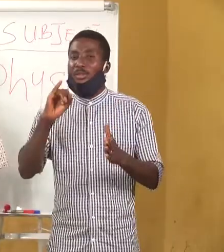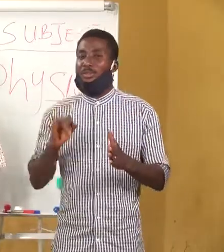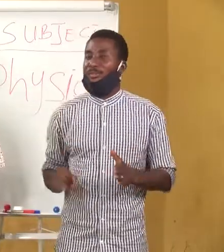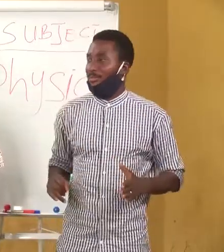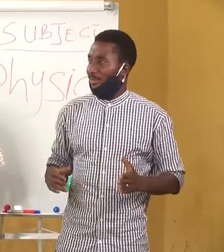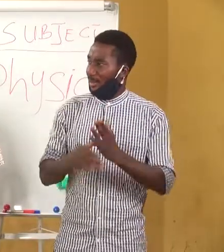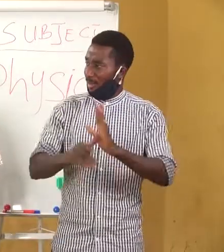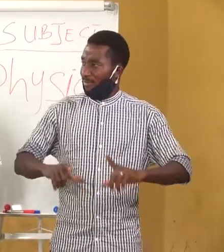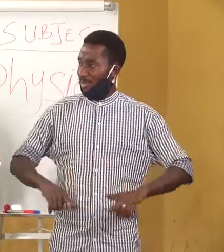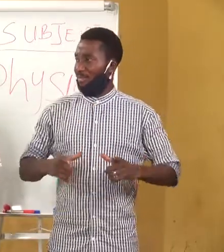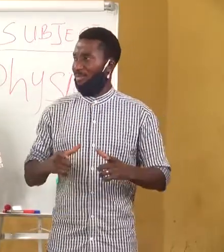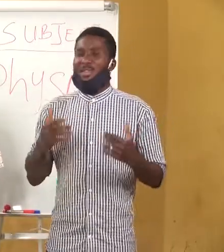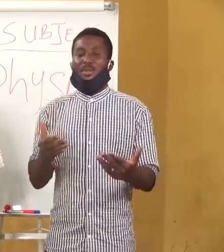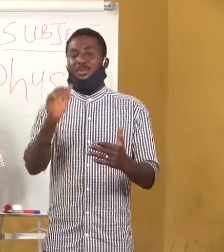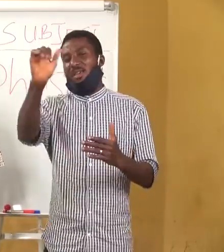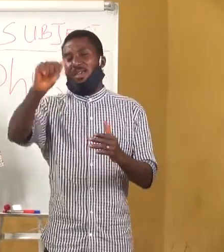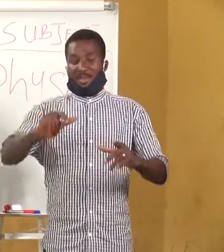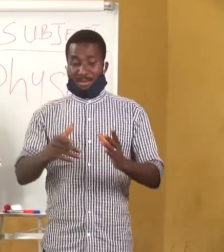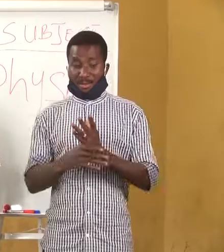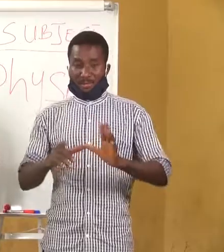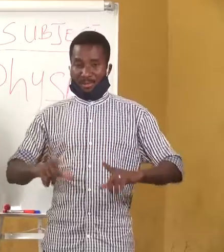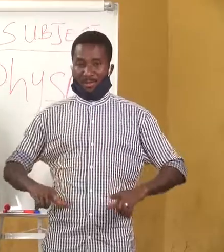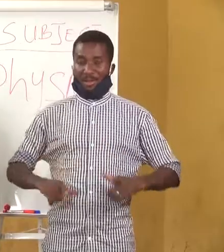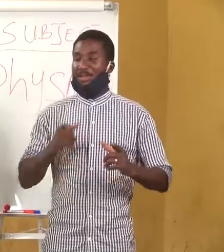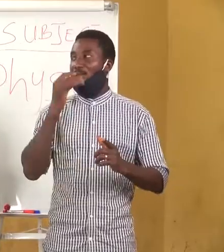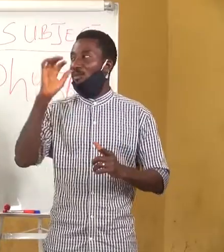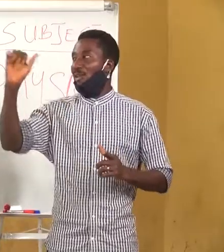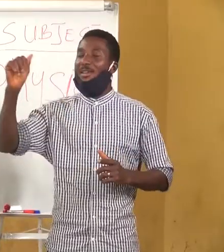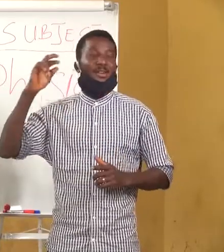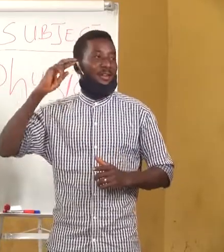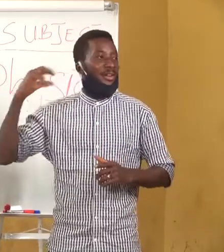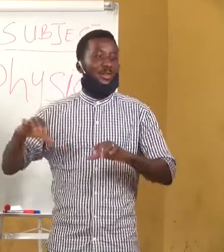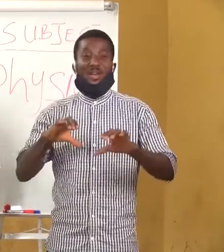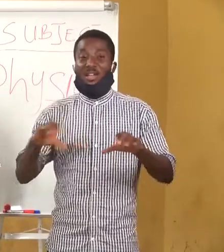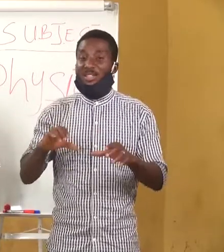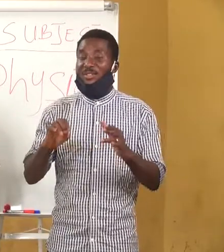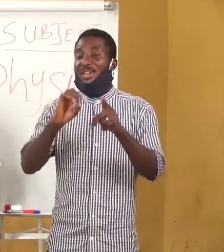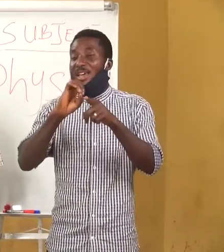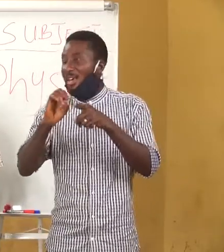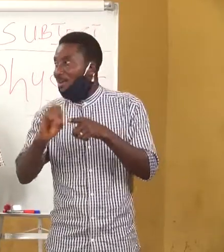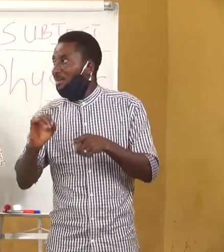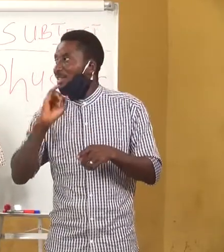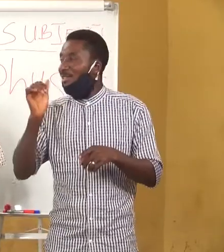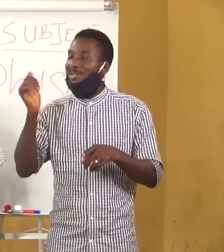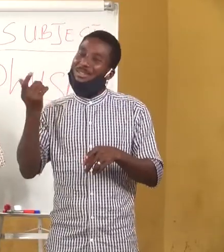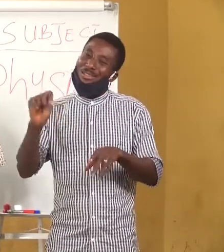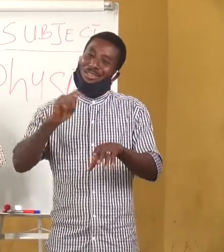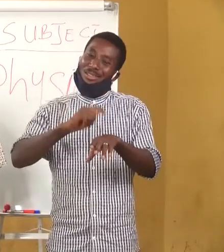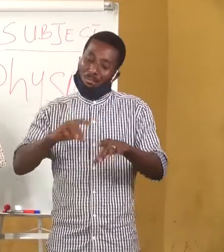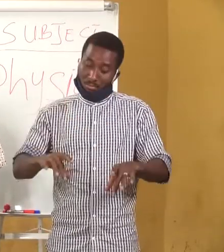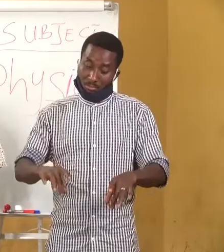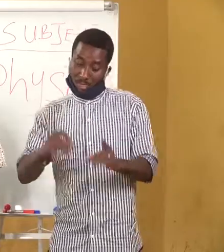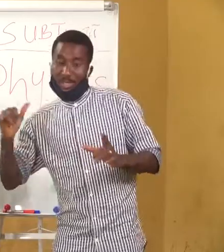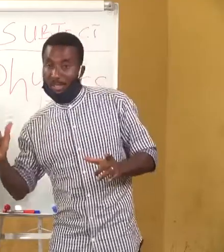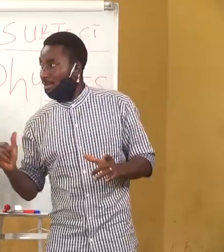So, half-life of a radioactive element is the time taken for half of the atoms